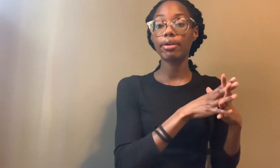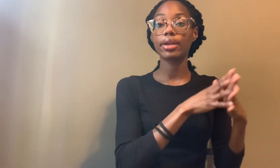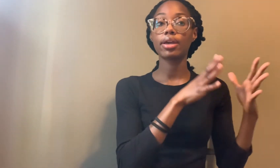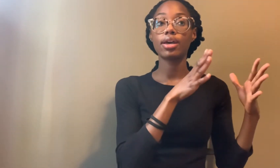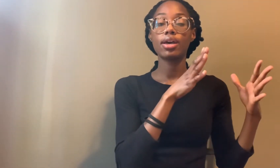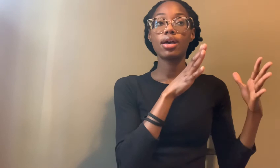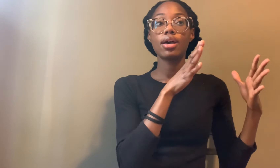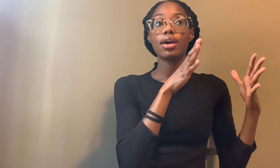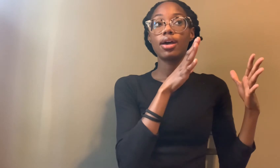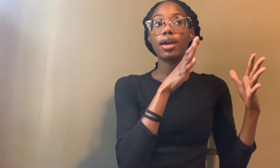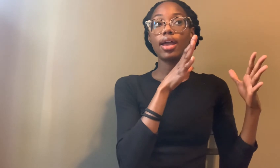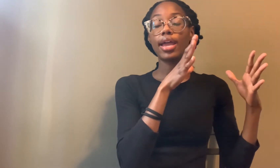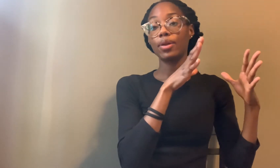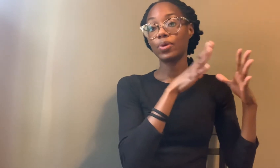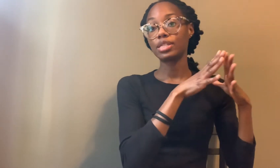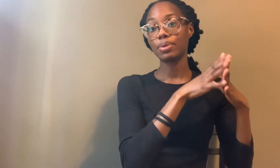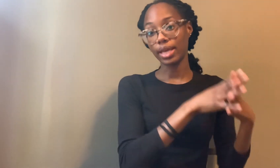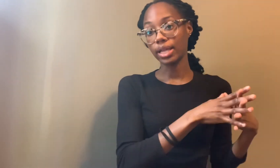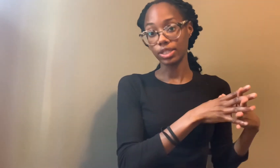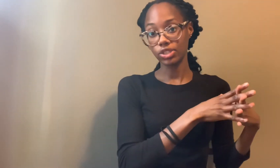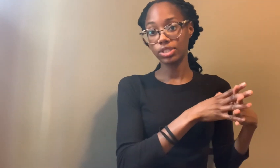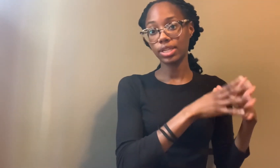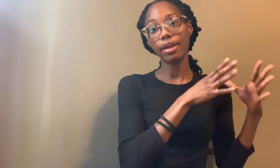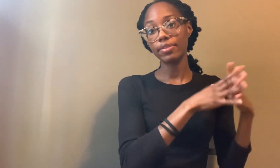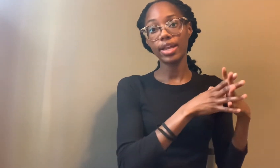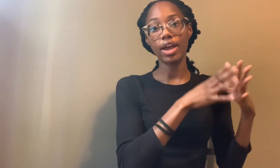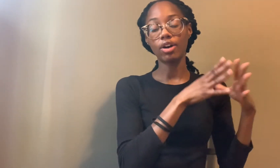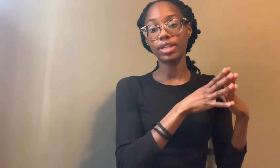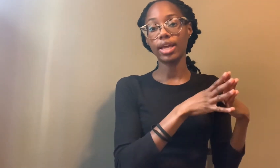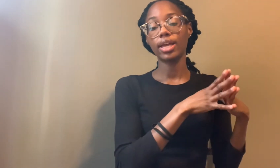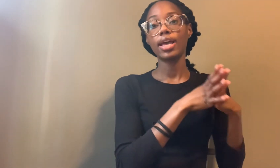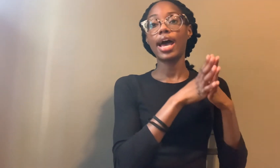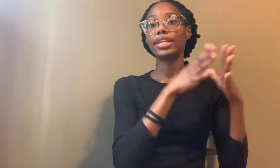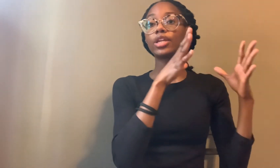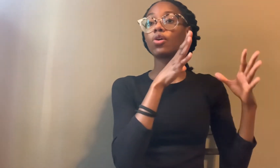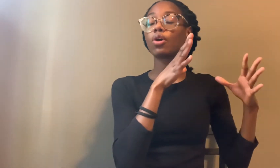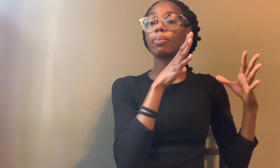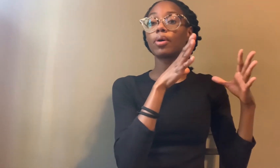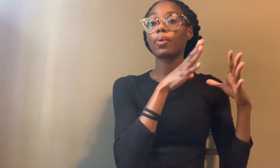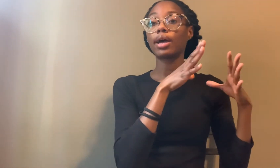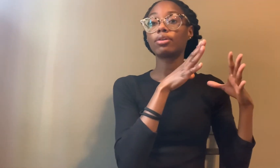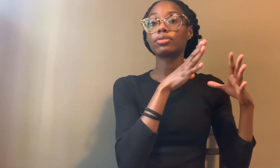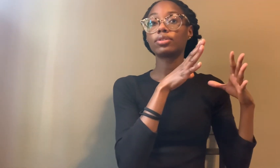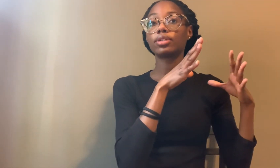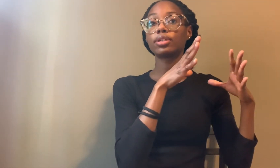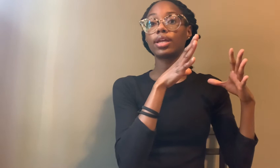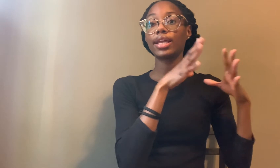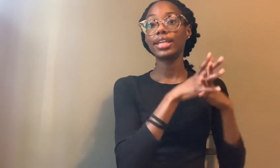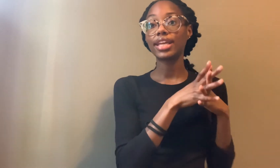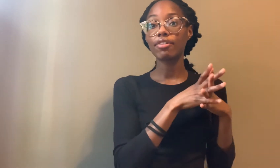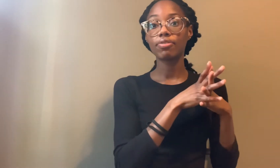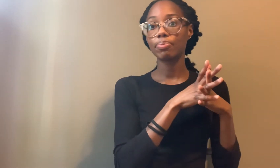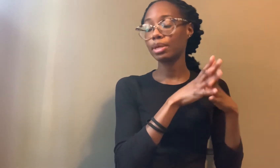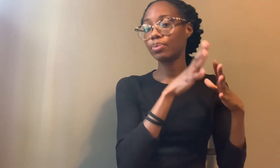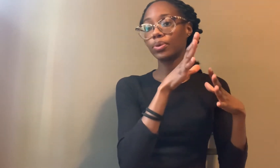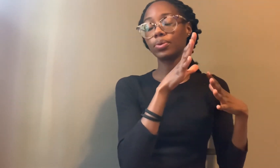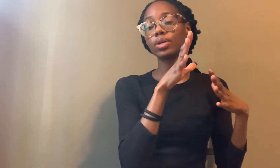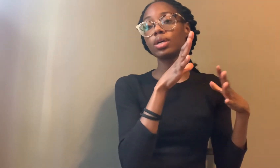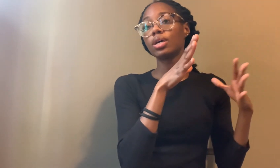hearing, and we speak English every day, all day. I didn't grow up around any deaf people. I